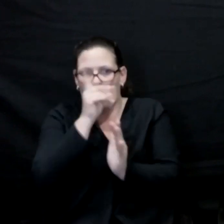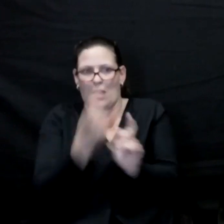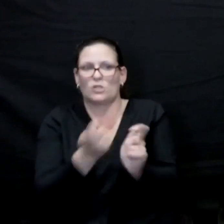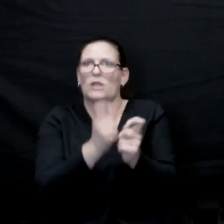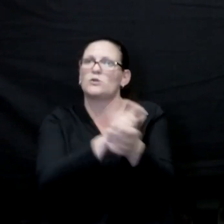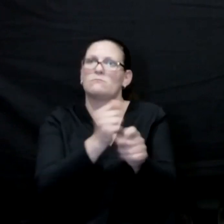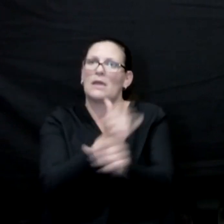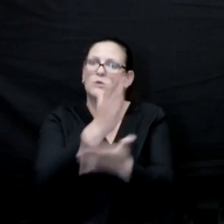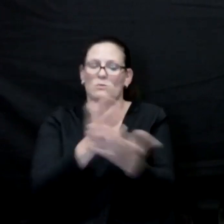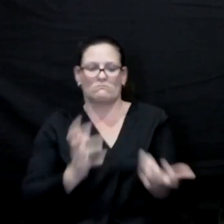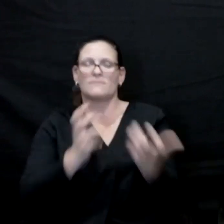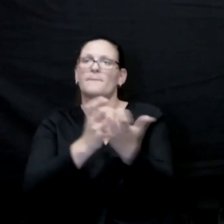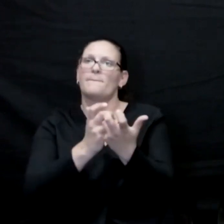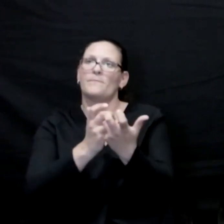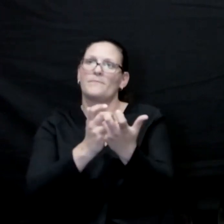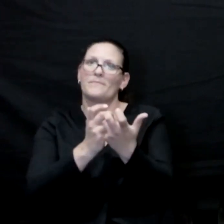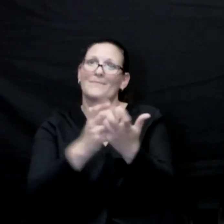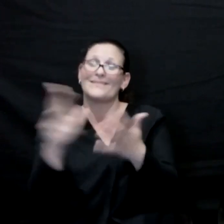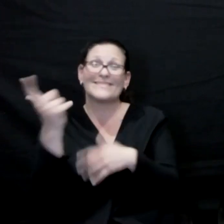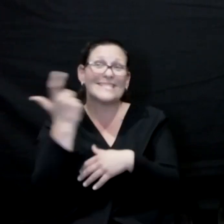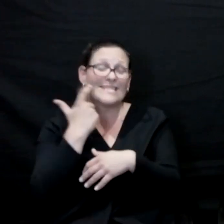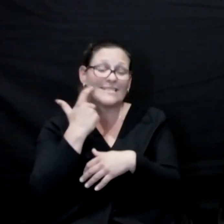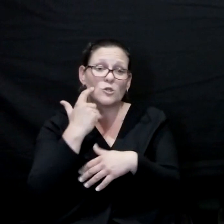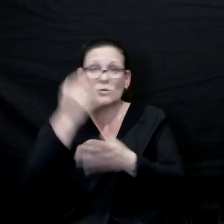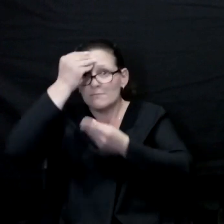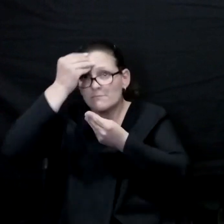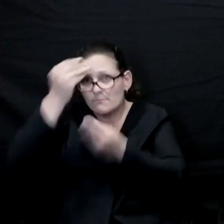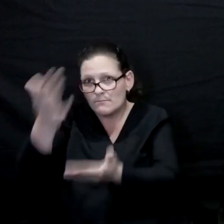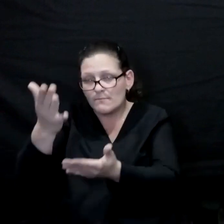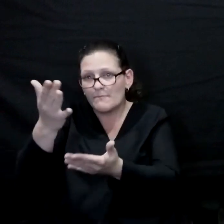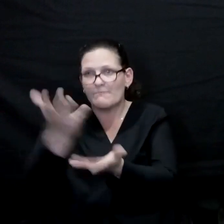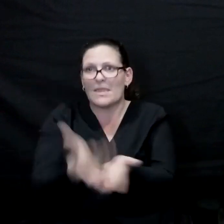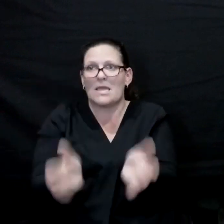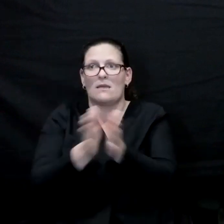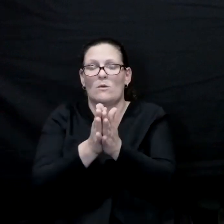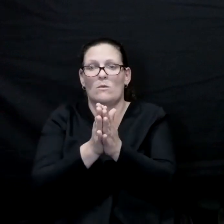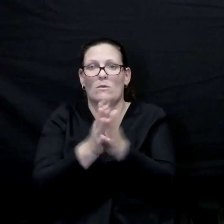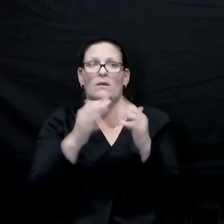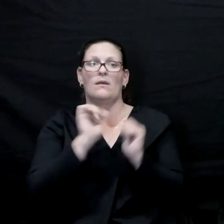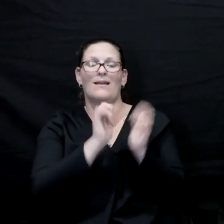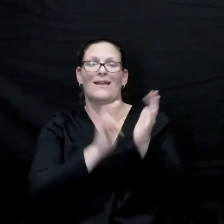your complaint online via the NDIA website.